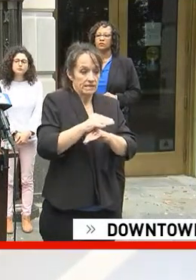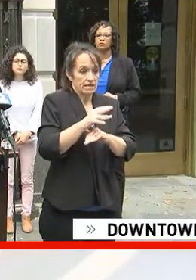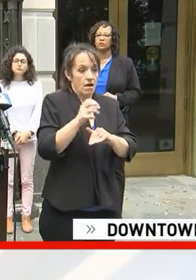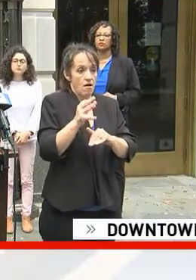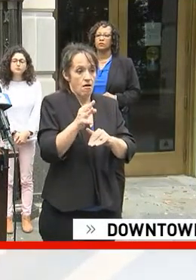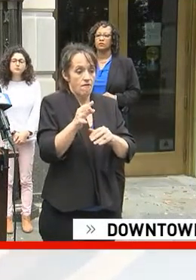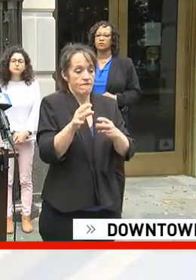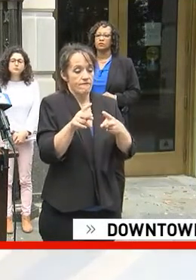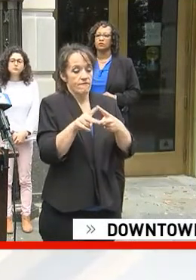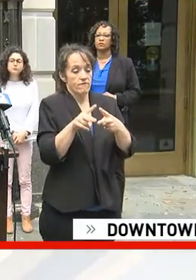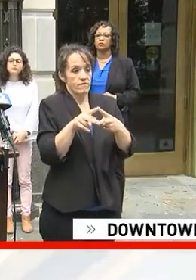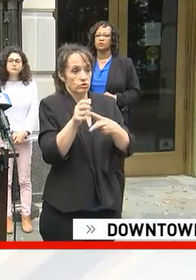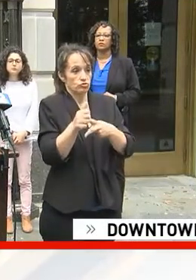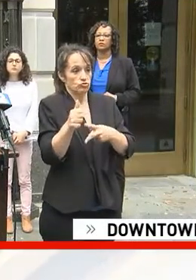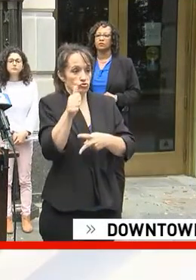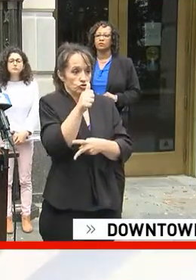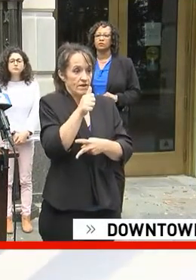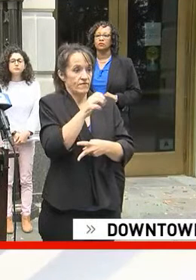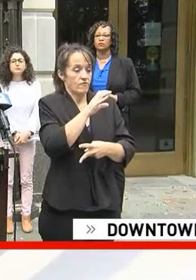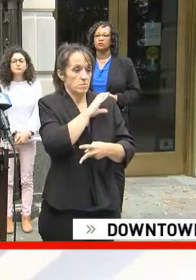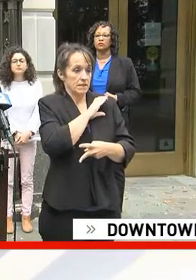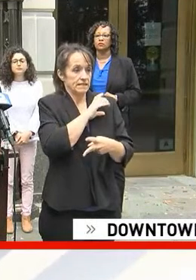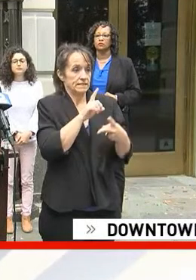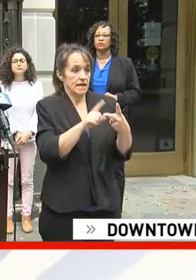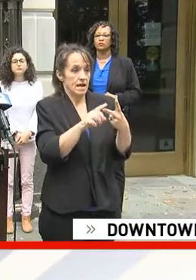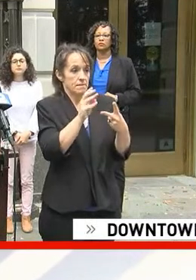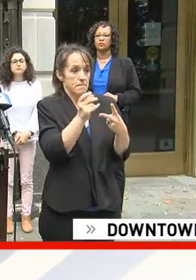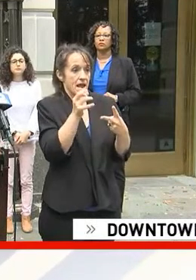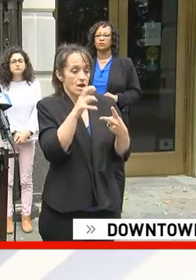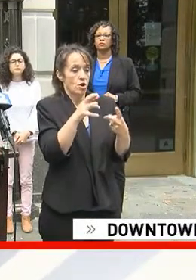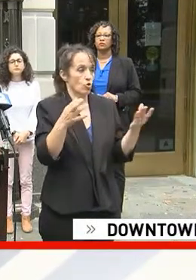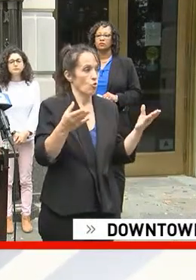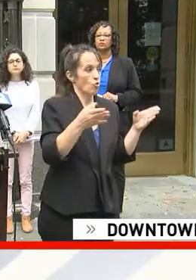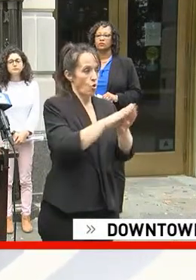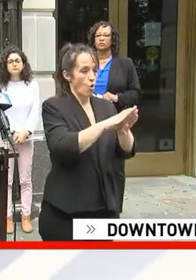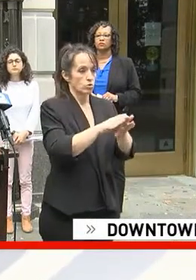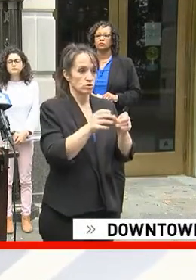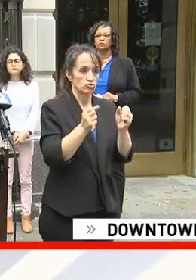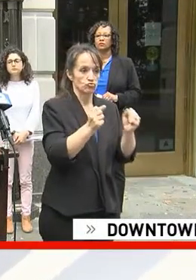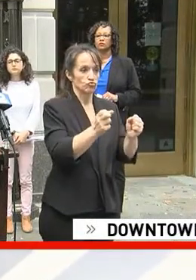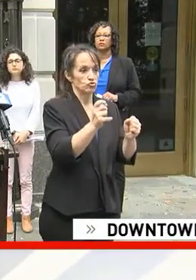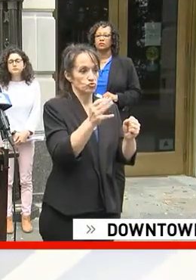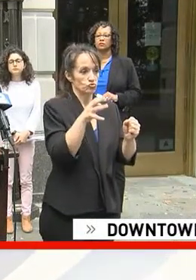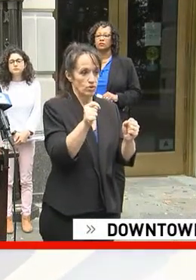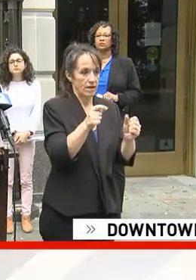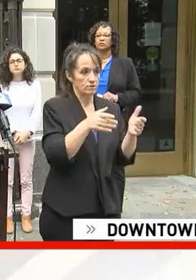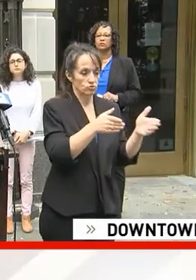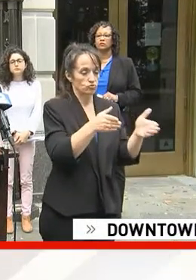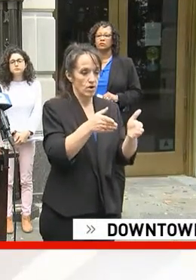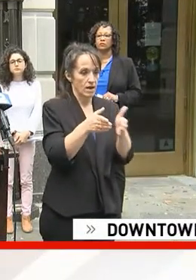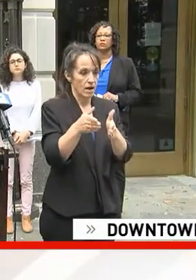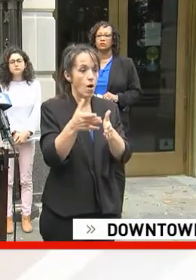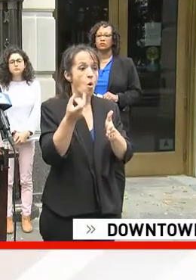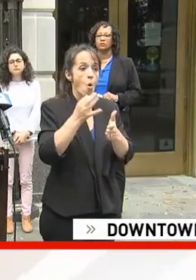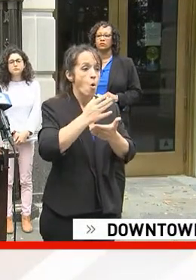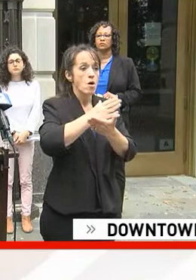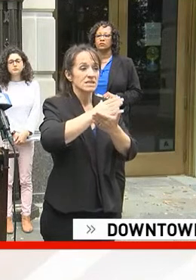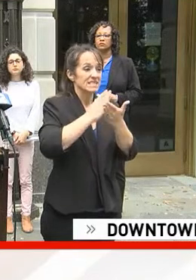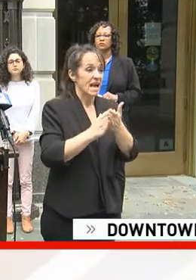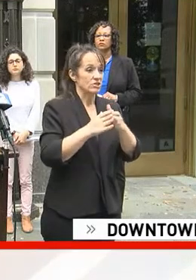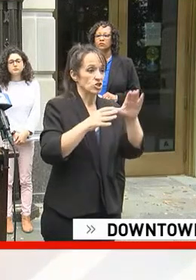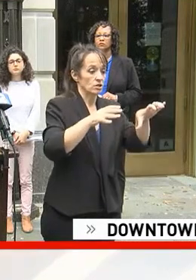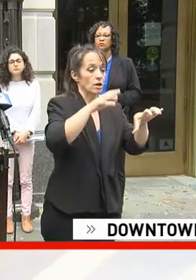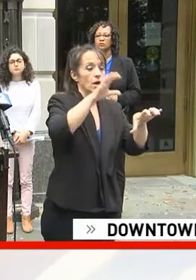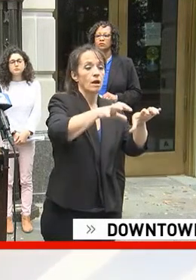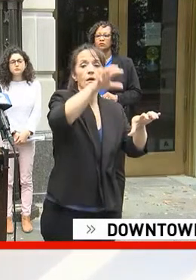did say that people who have experienced flooding previously should consider evacuating. Of course, the continuous message,